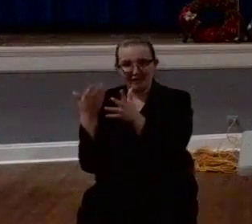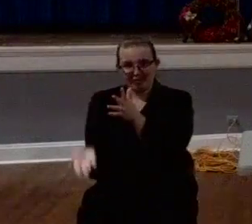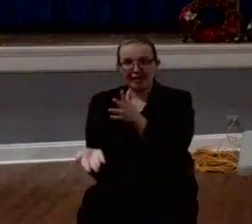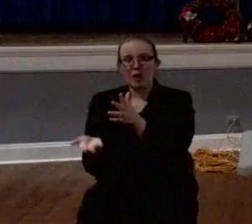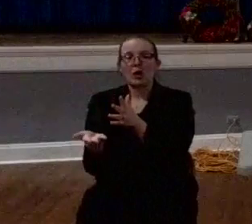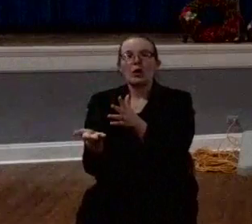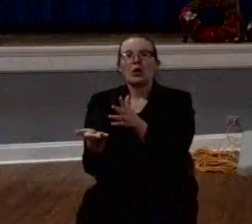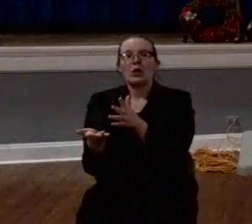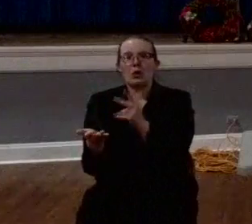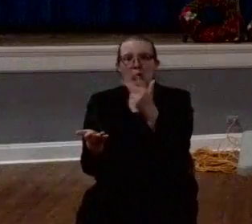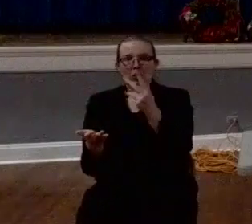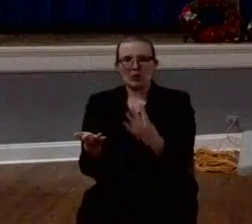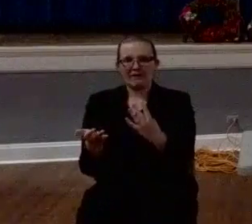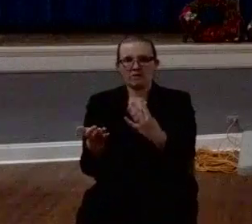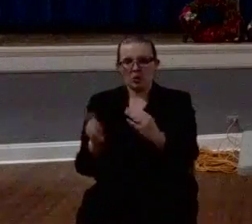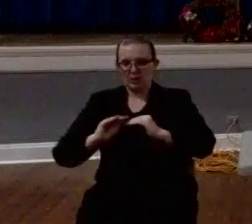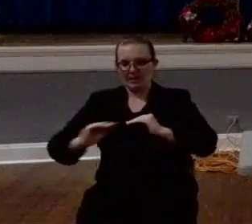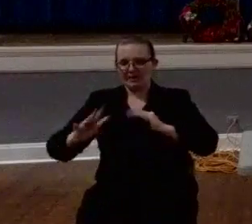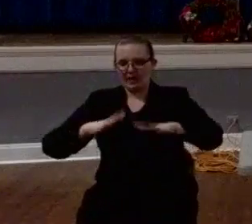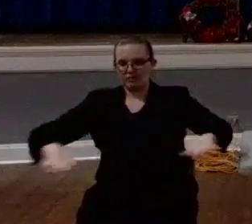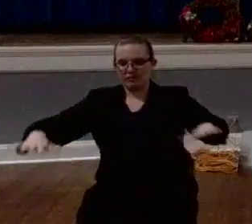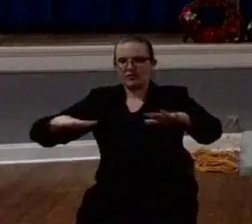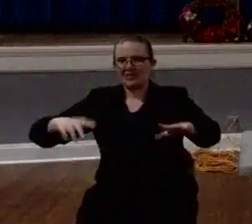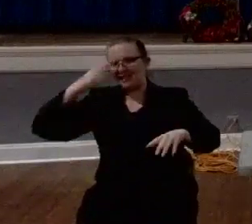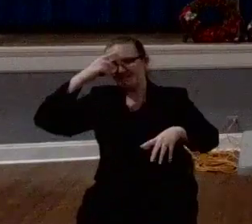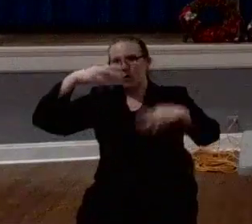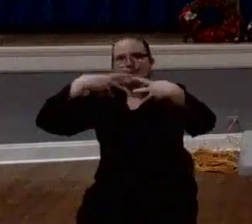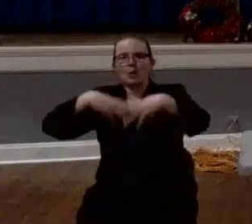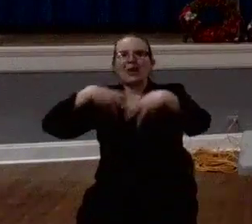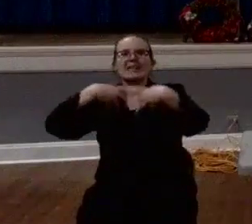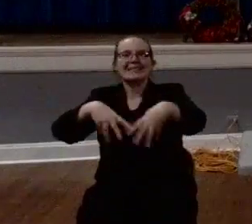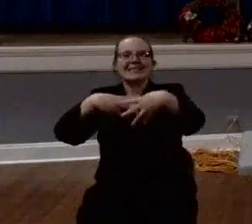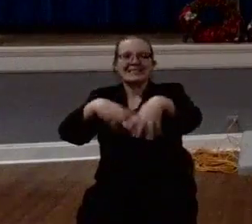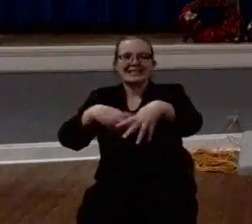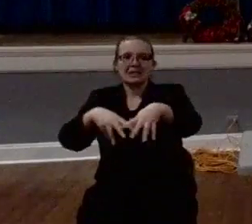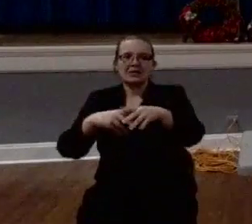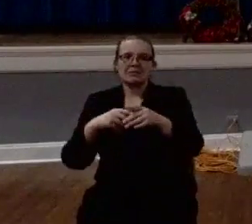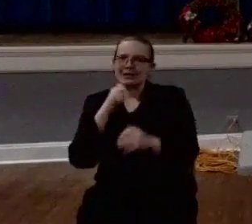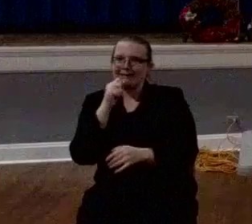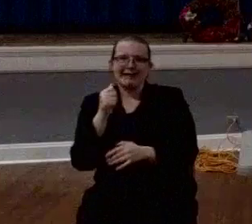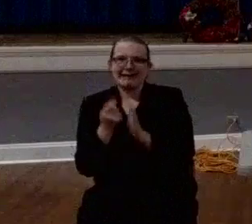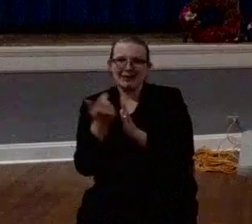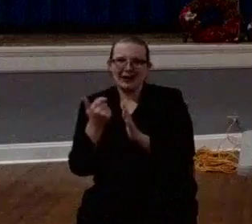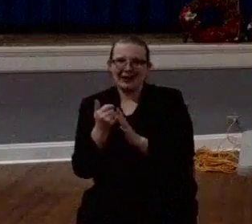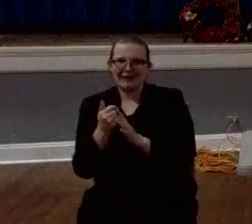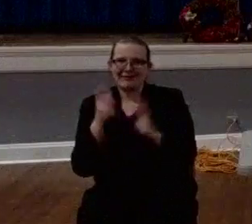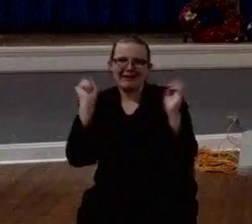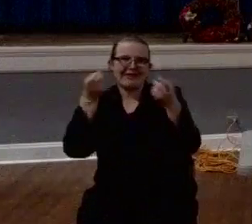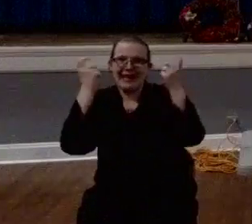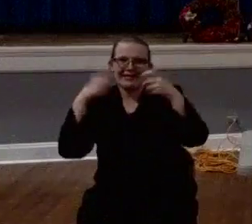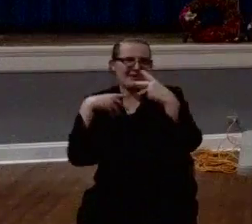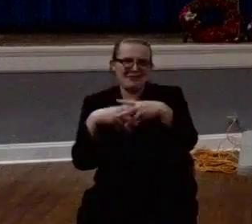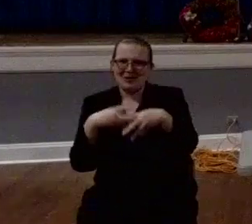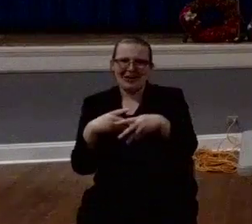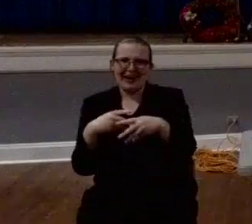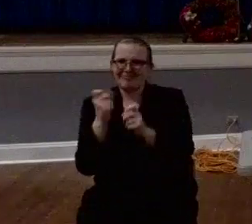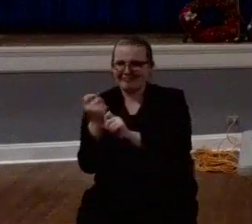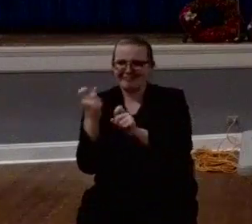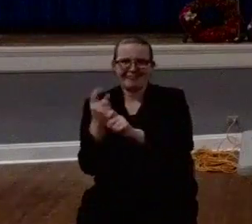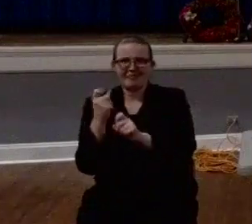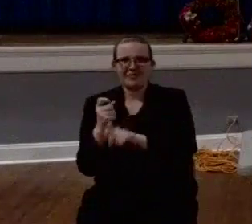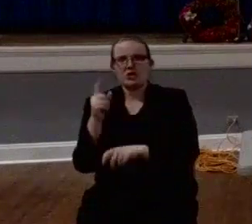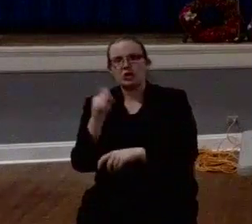park as flat space for the parade, because the parade's not going away, the Fiesta Parade. And so we need to